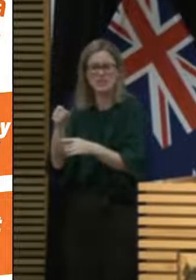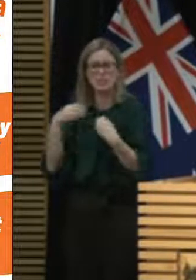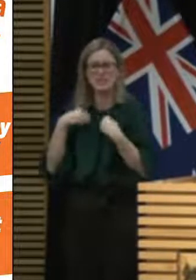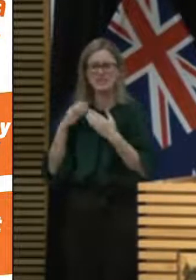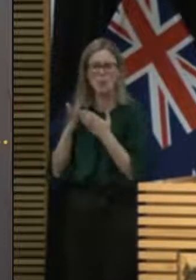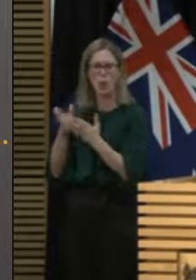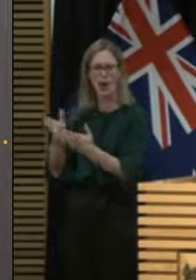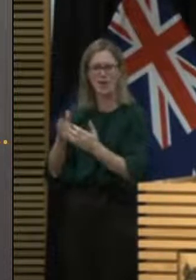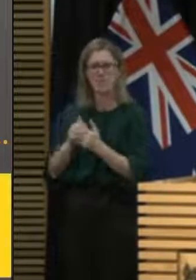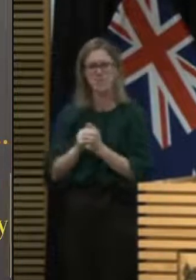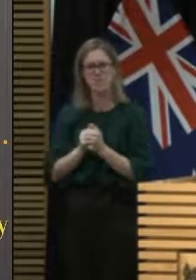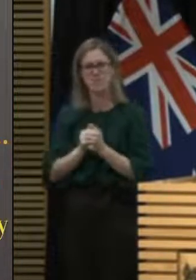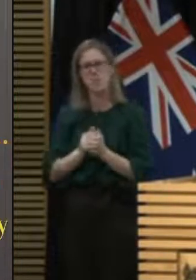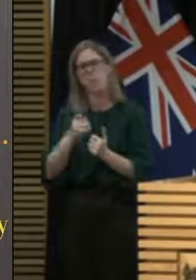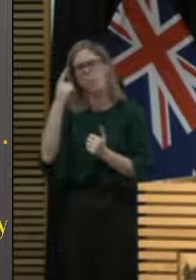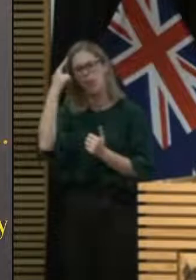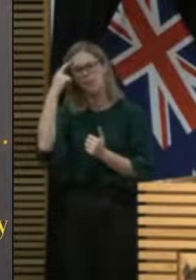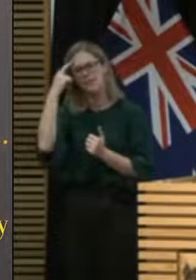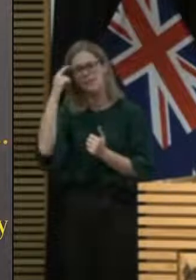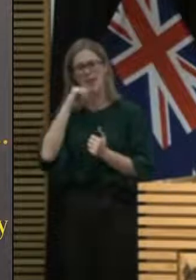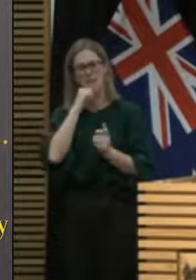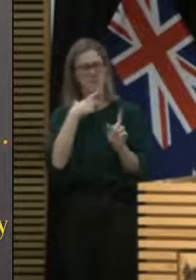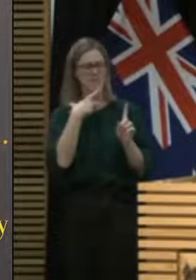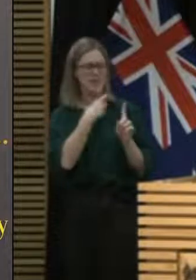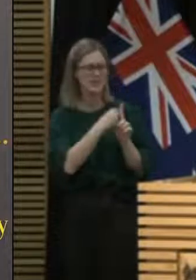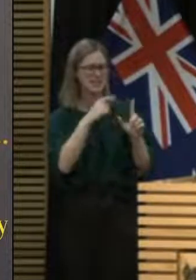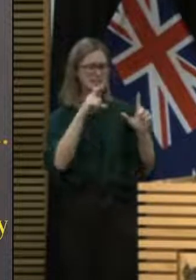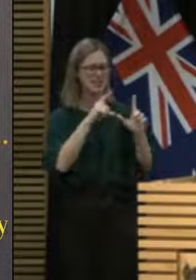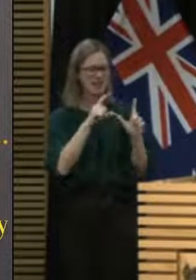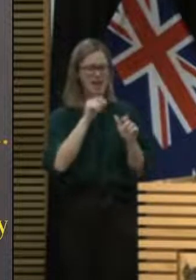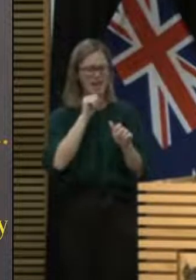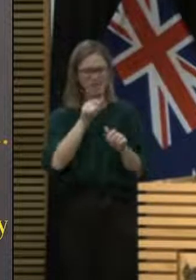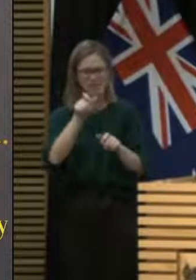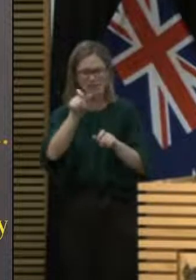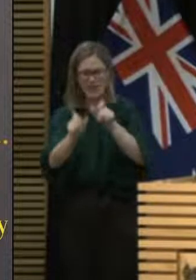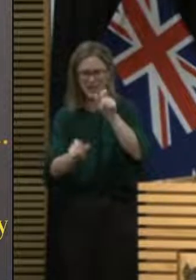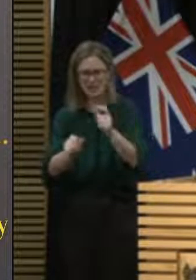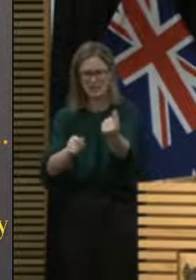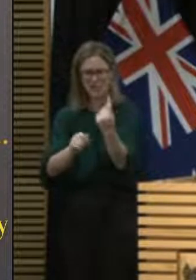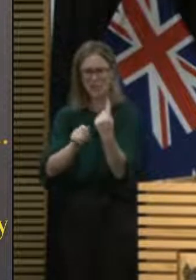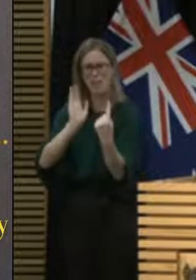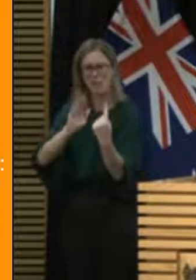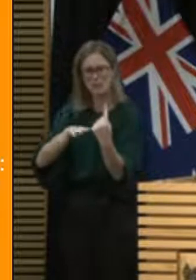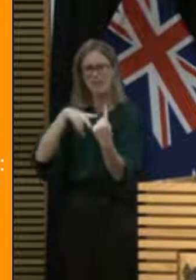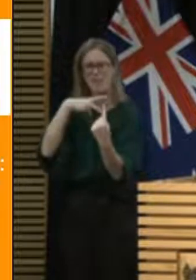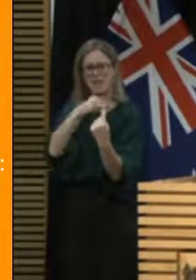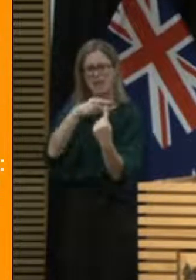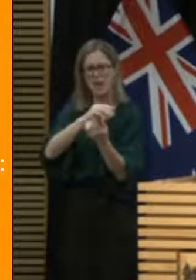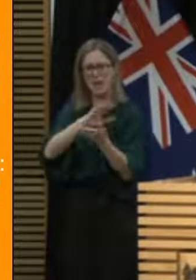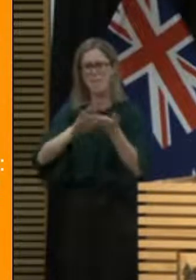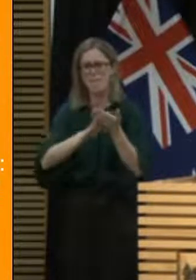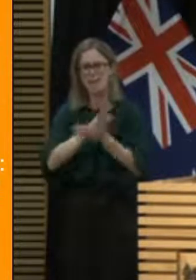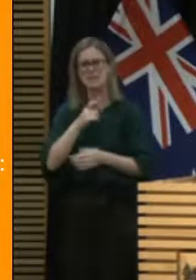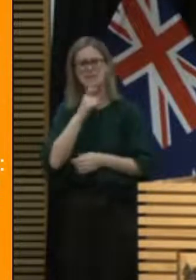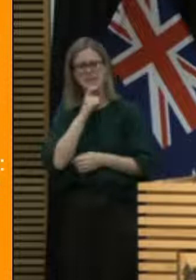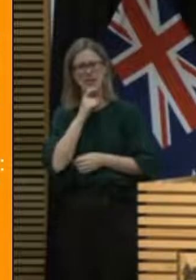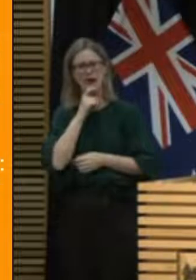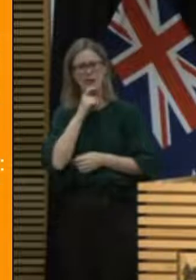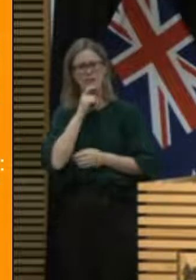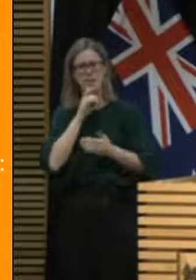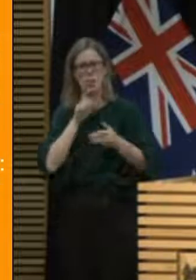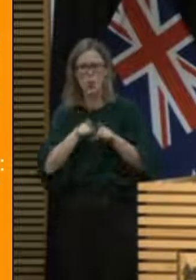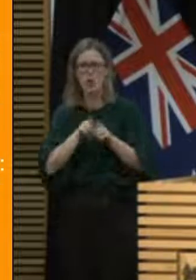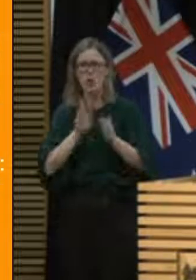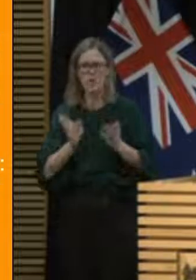business. So it makes sense that if we're using vaccine certificates for customers, that customers will expect that the people that they're in contact with, who are the workers,